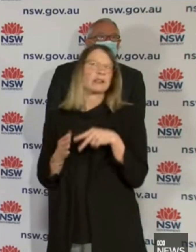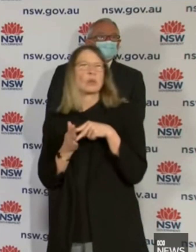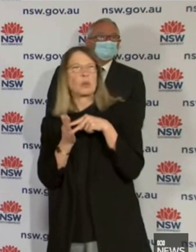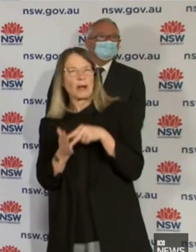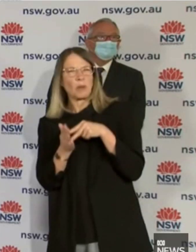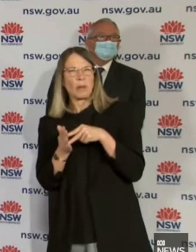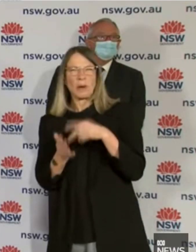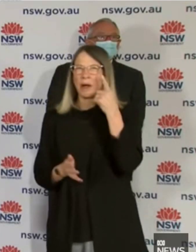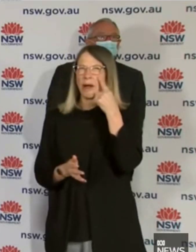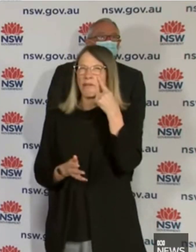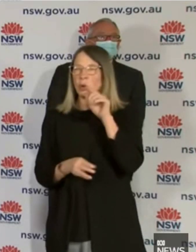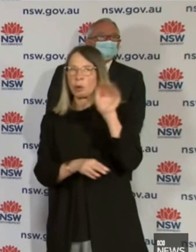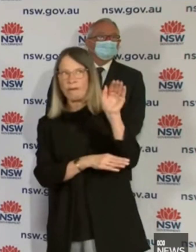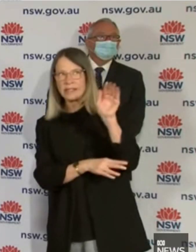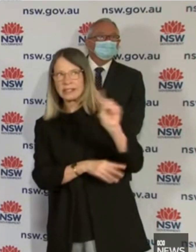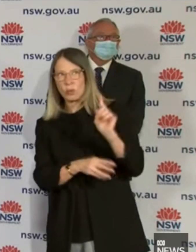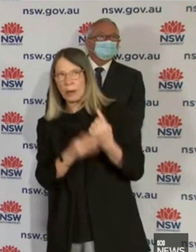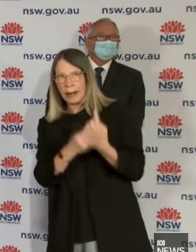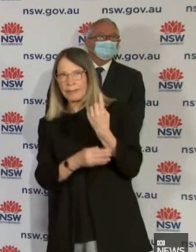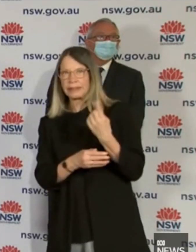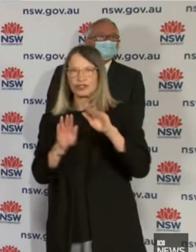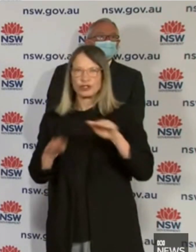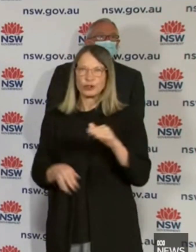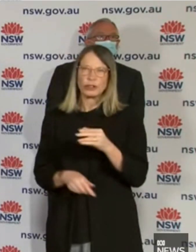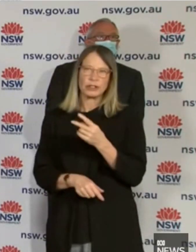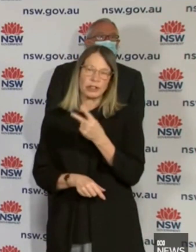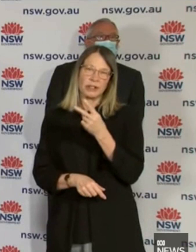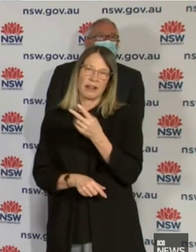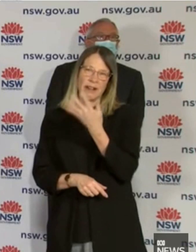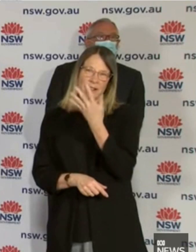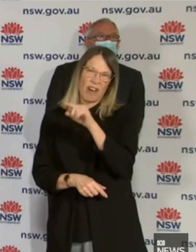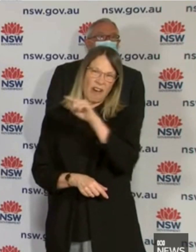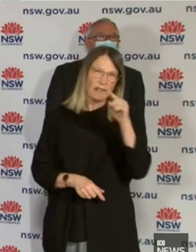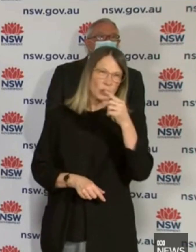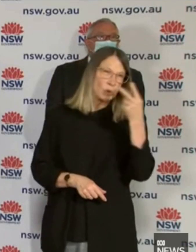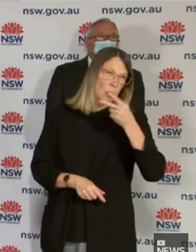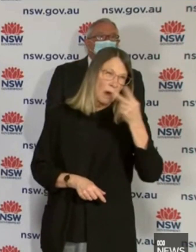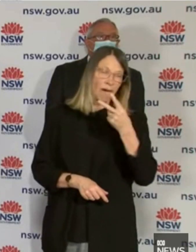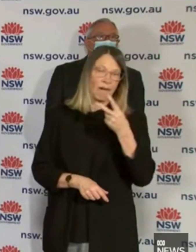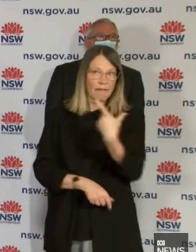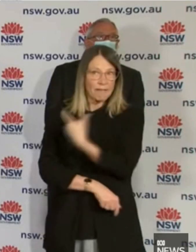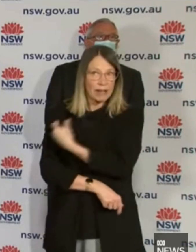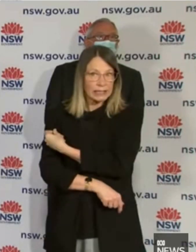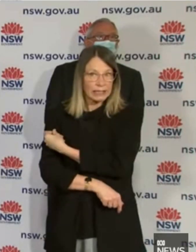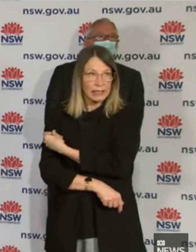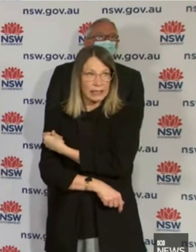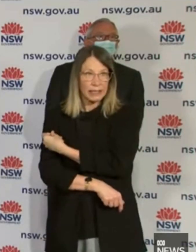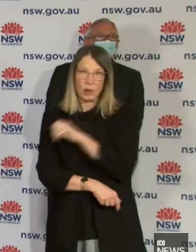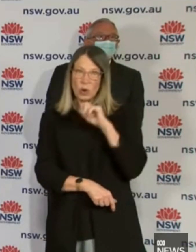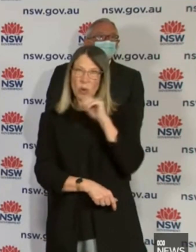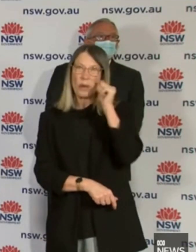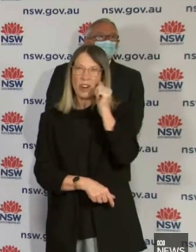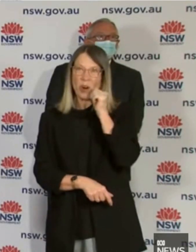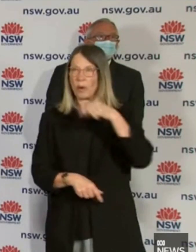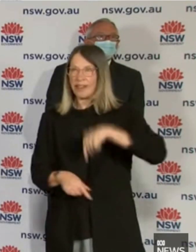How realistic do you think is it that we will have that age group being vaccinated before the end of the year, or should parents be expecting that their 5 to